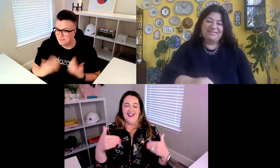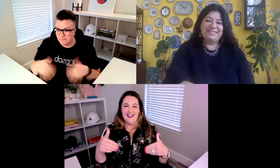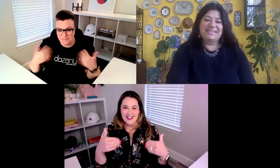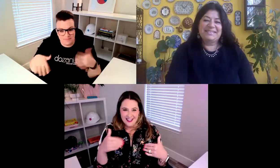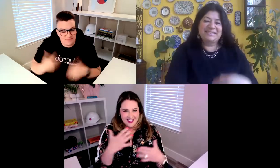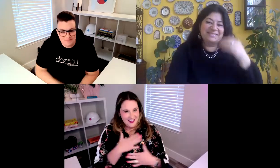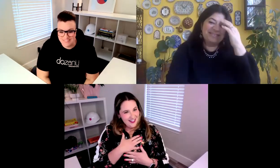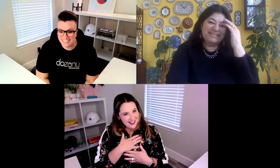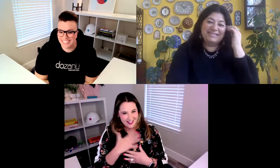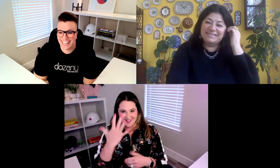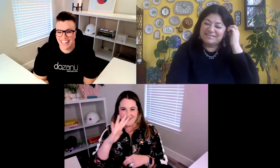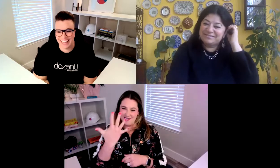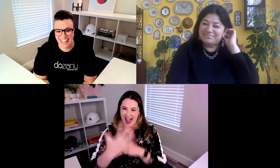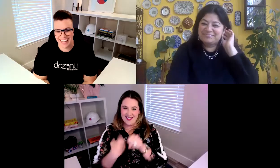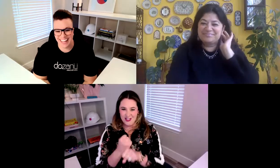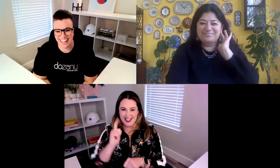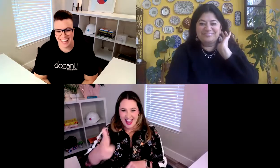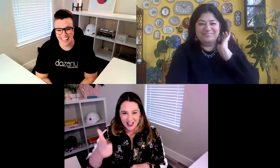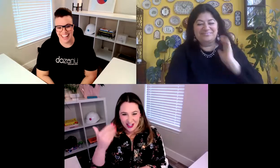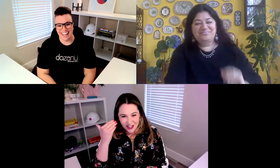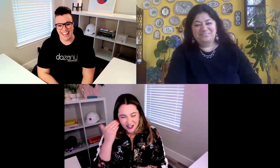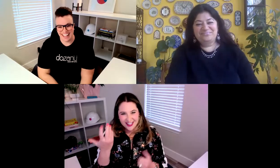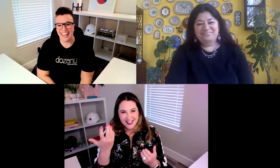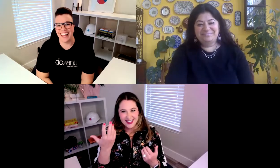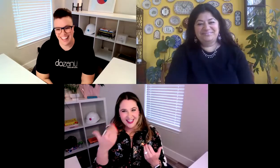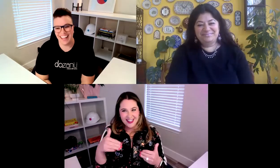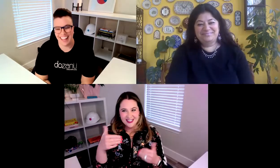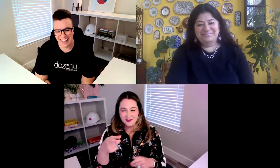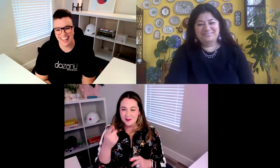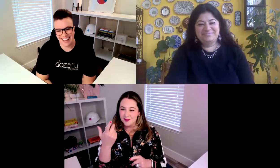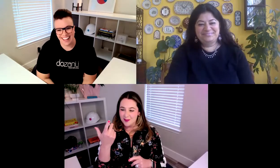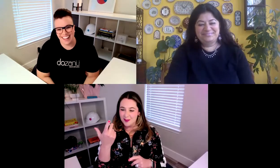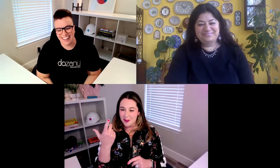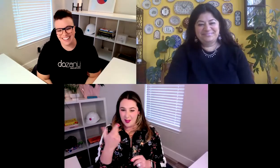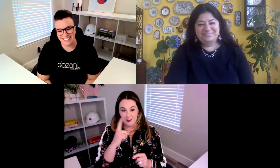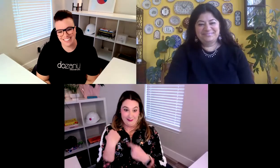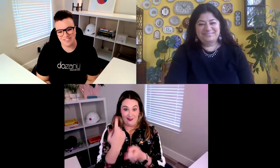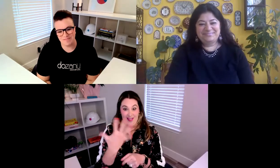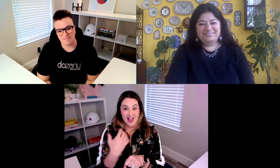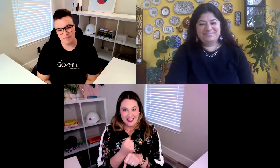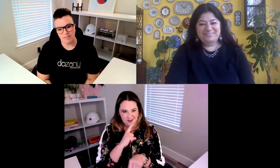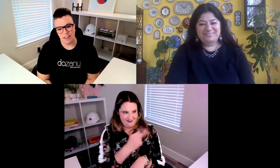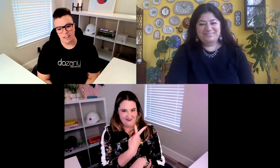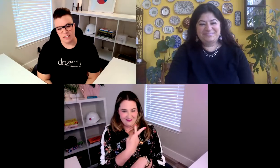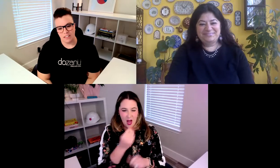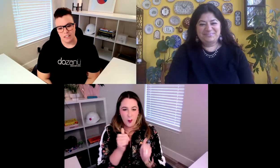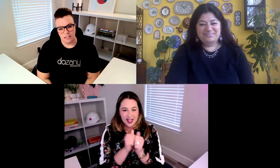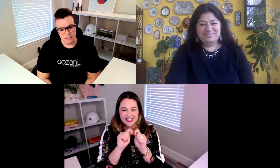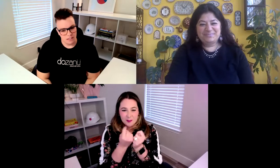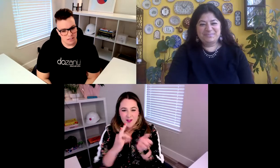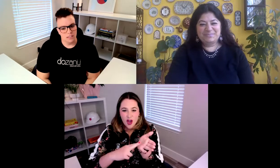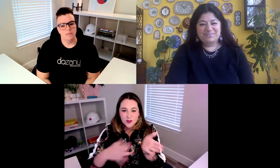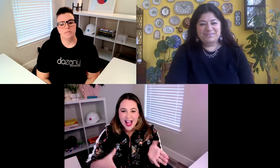team. Oh, congratulations. This is Sophia. Yeah, this is Michelle. You know, 5 years later, we're finally doing it. Woo. It's